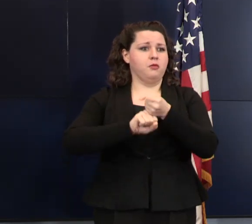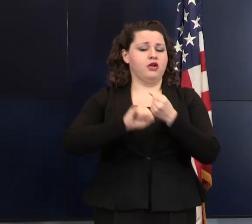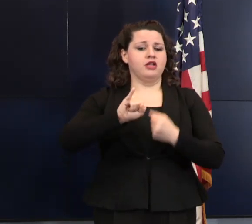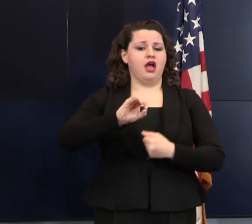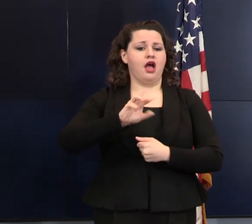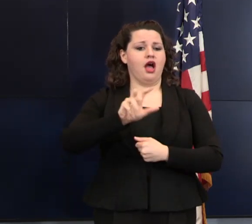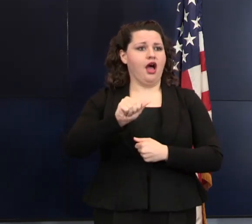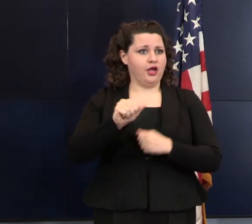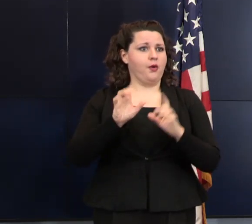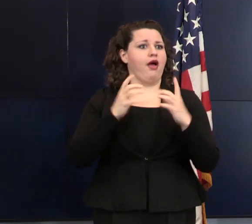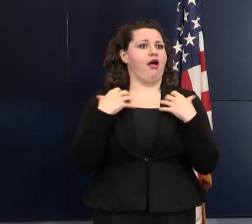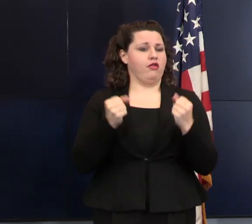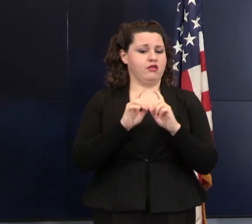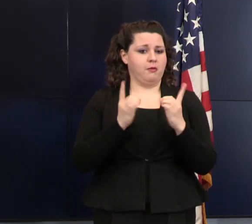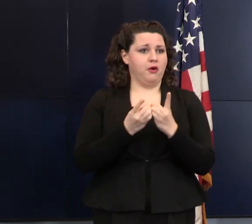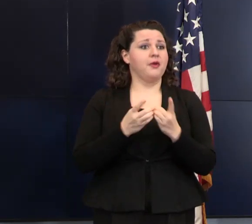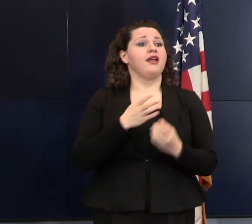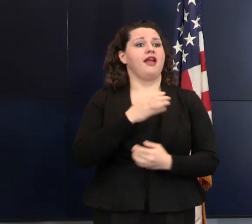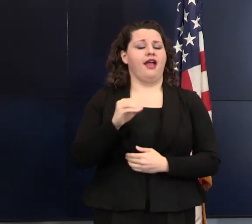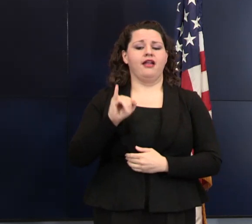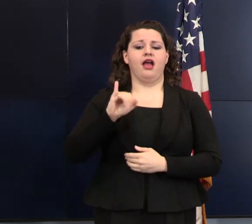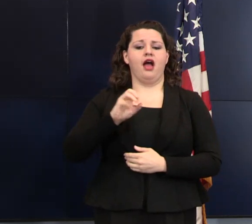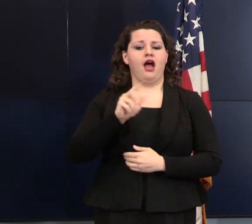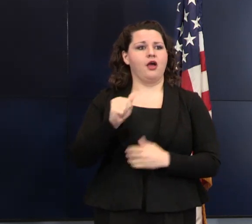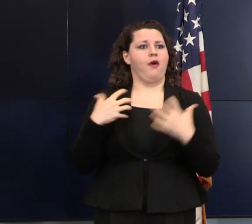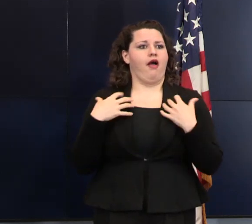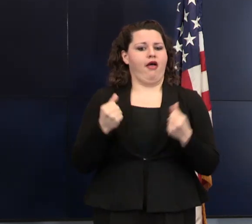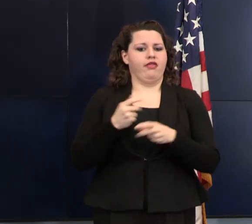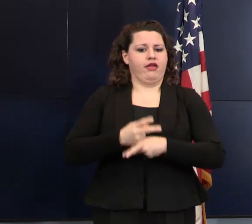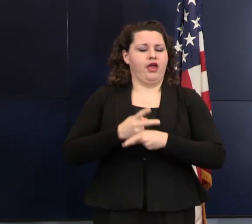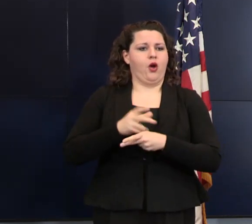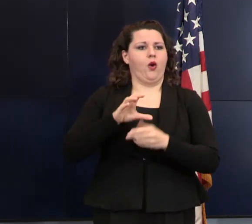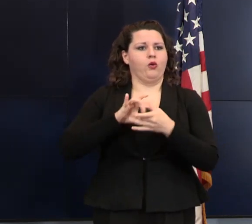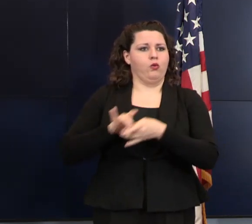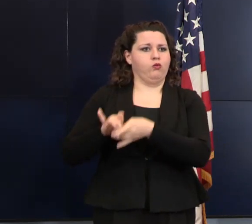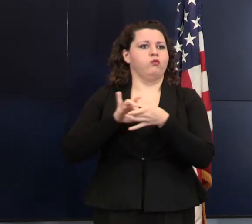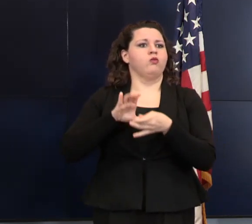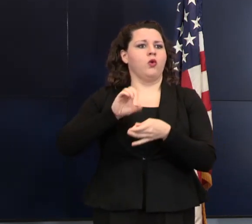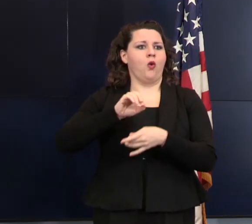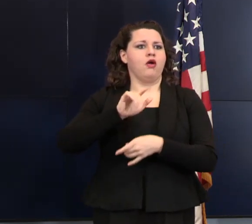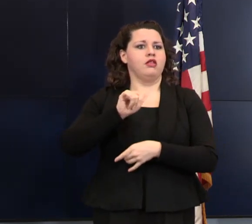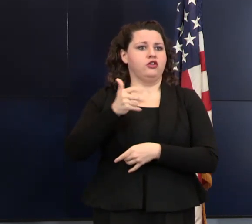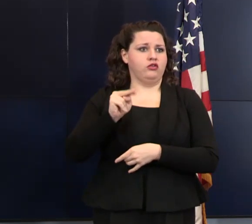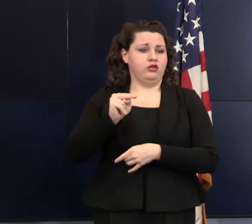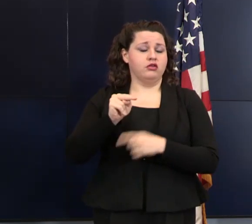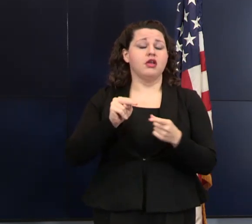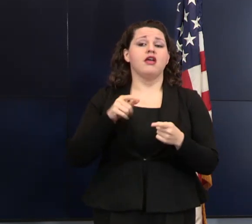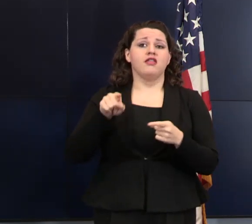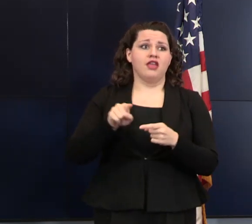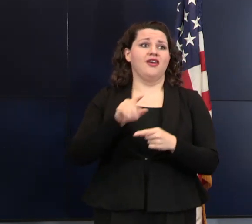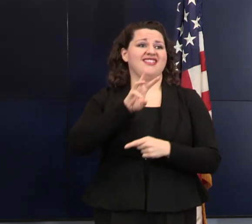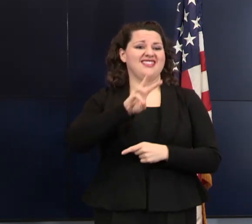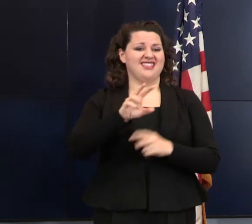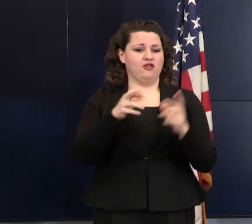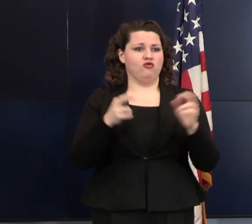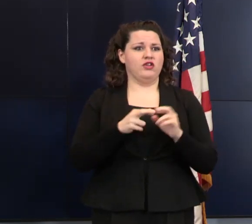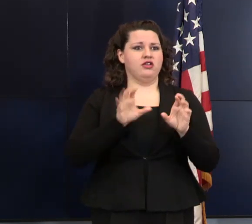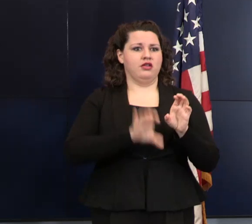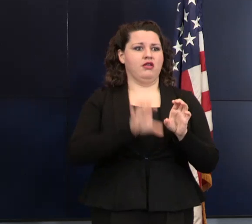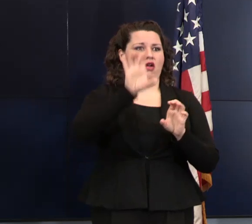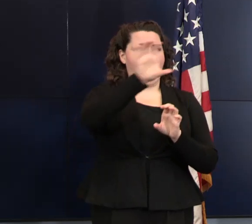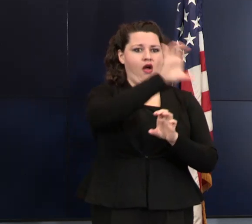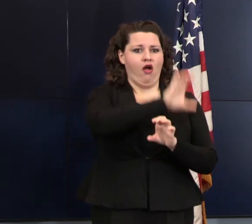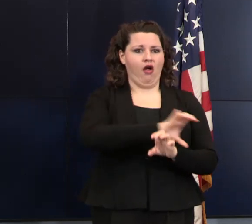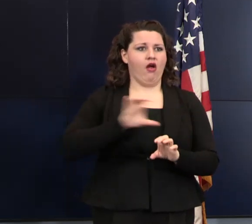Public Health and the Iowa Healthcare Coalitions. These coordination centers are located within the 6 healthcare regions across the state of